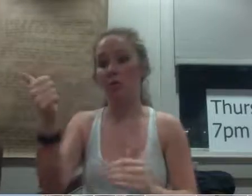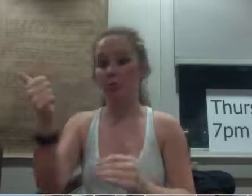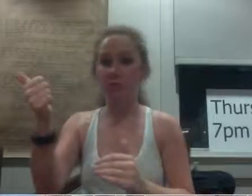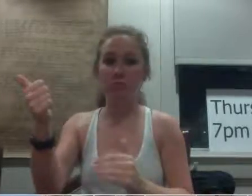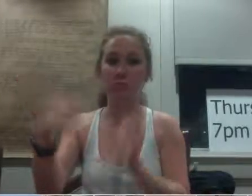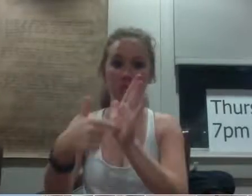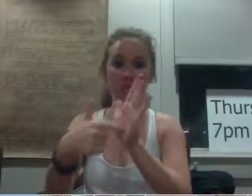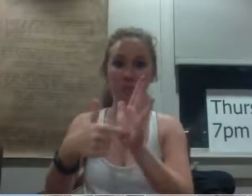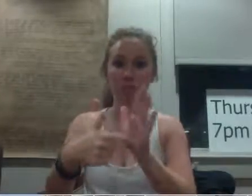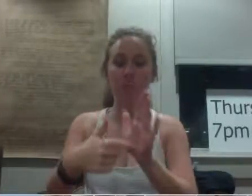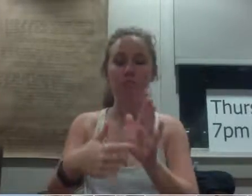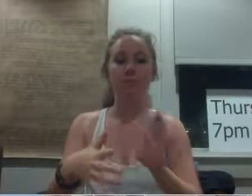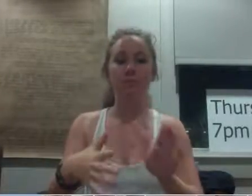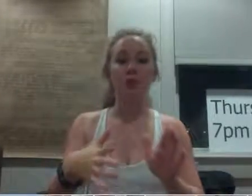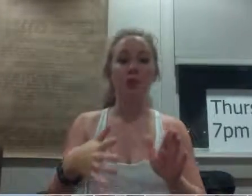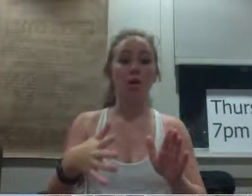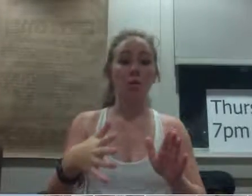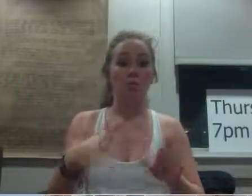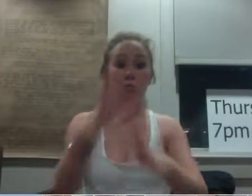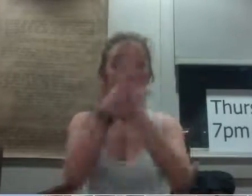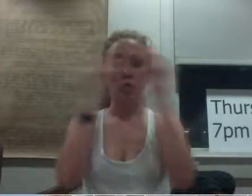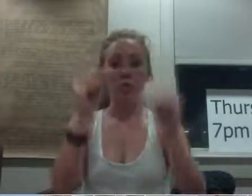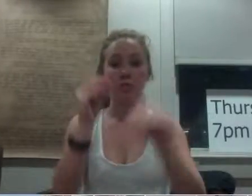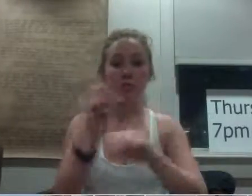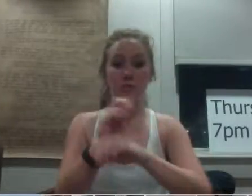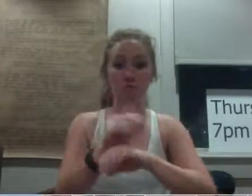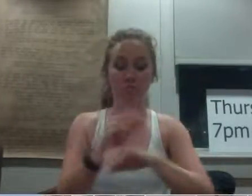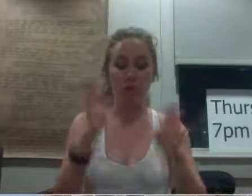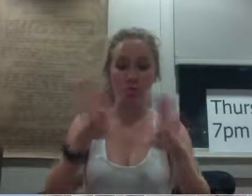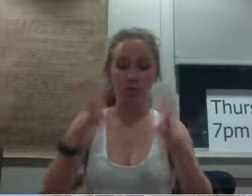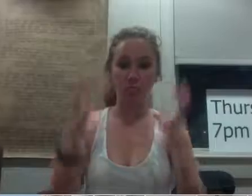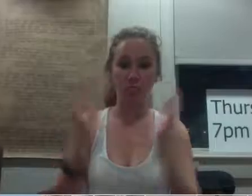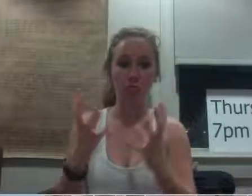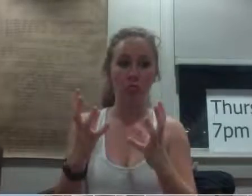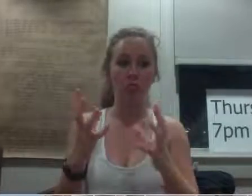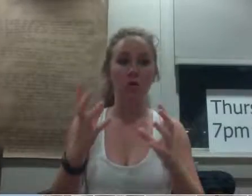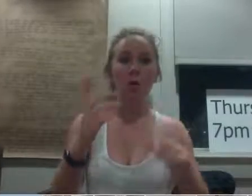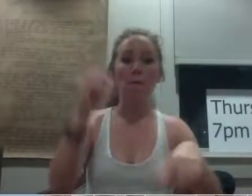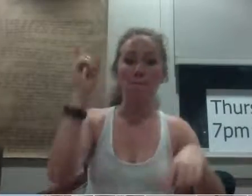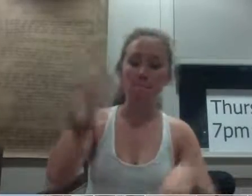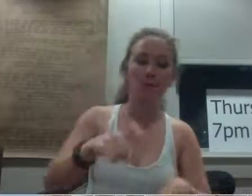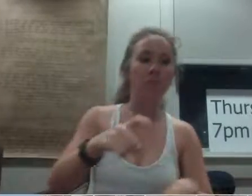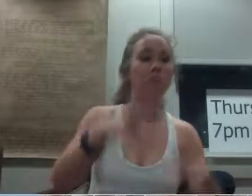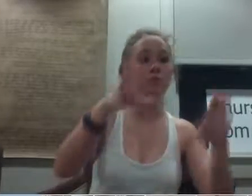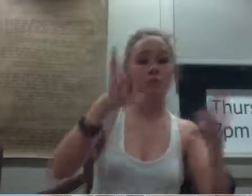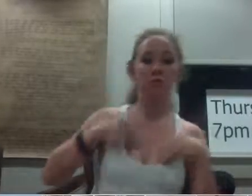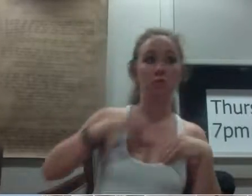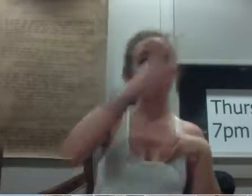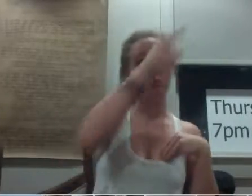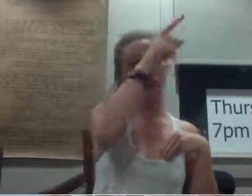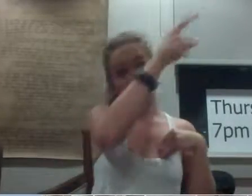Also through checks and balances, another example is the president's advising group must be